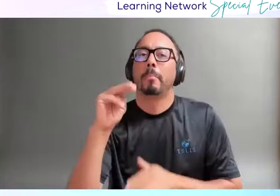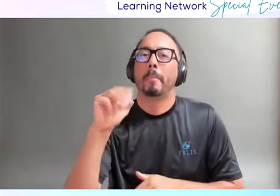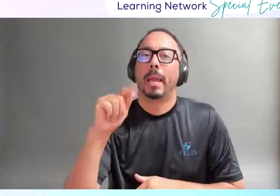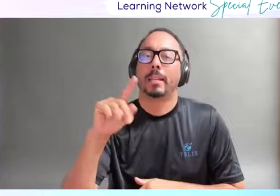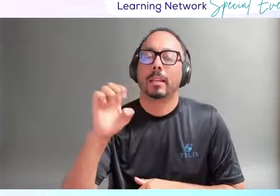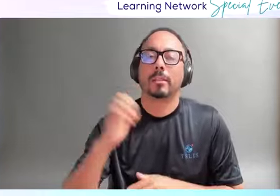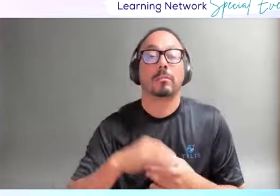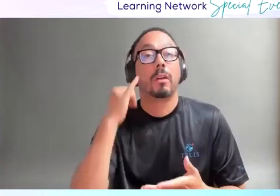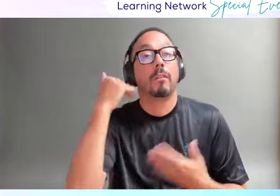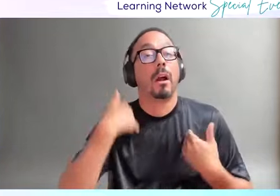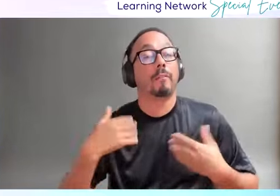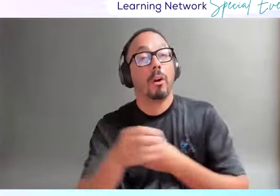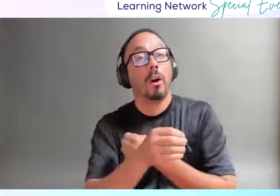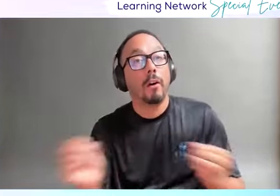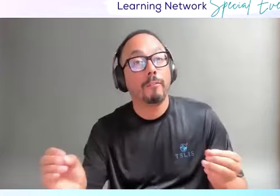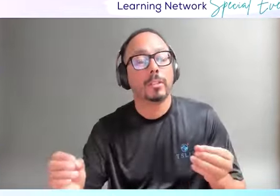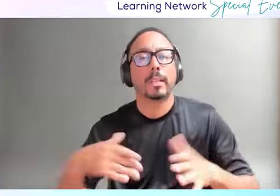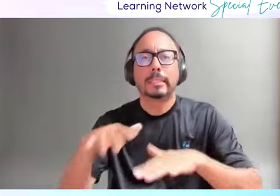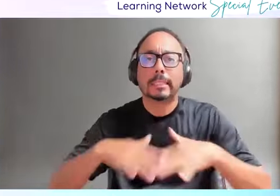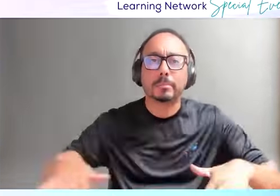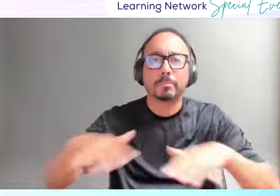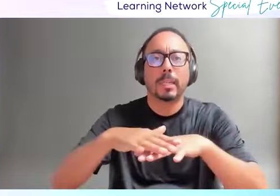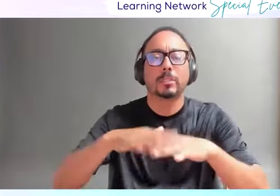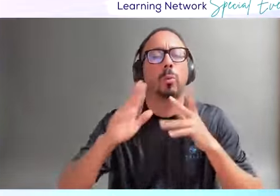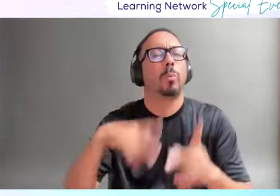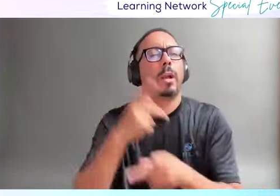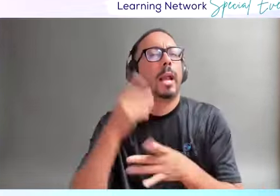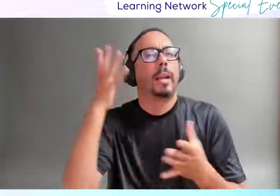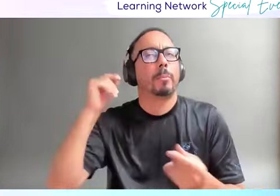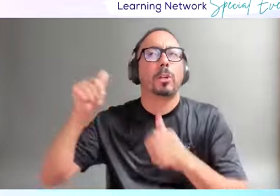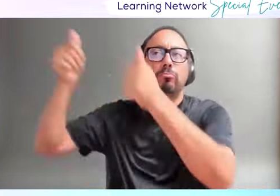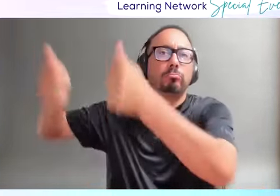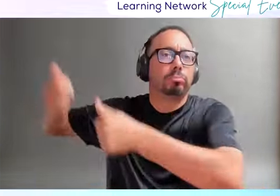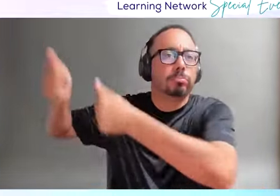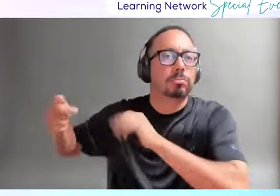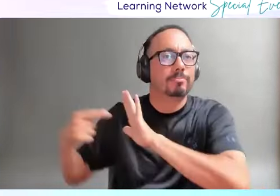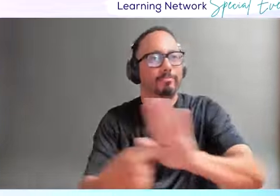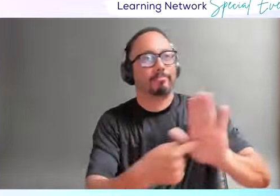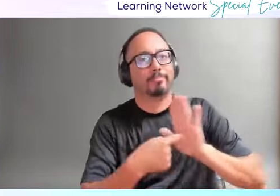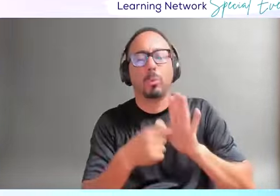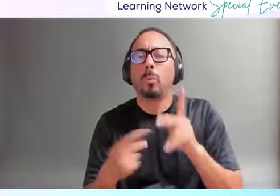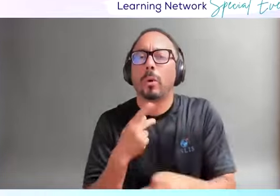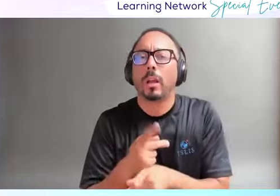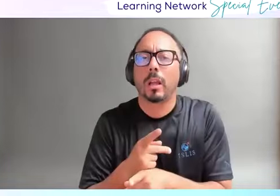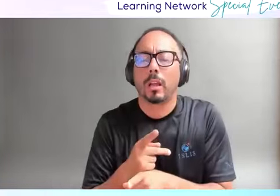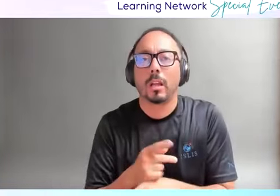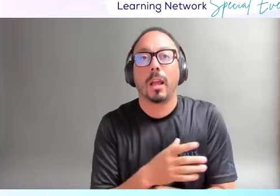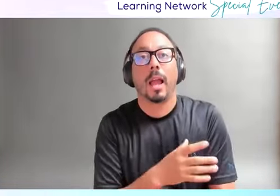or space, what kind of information you display, and what kind of framework you can adopt that is more like